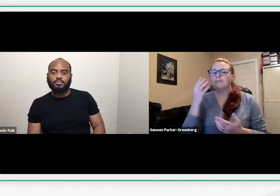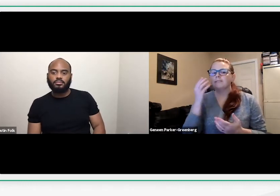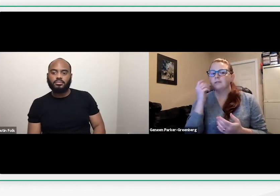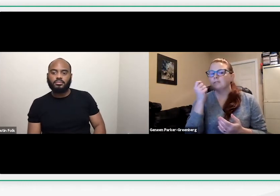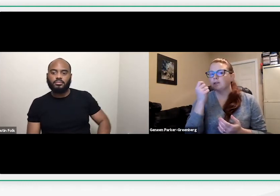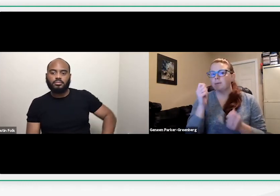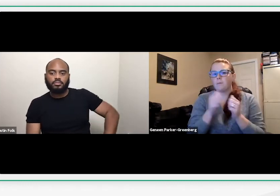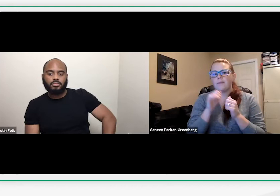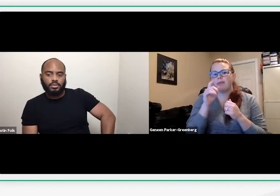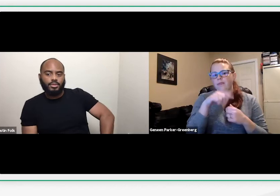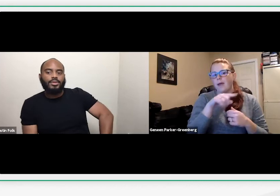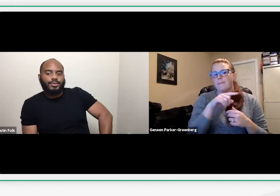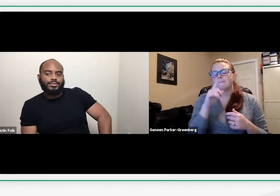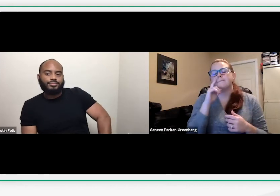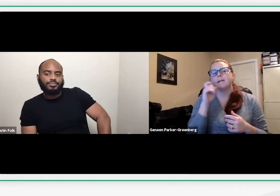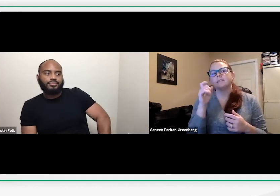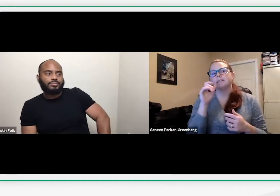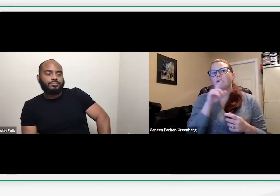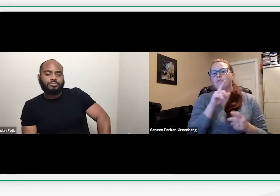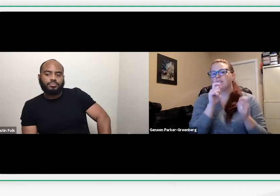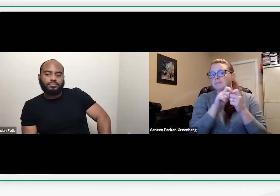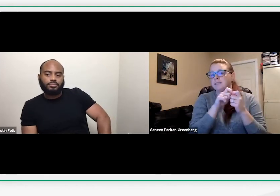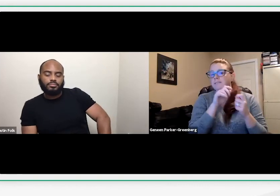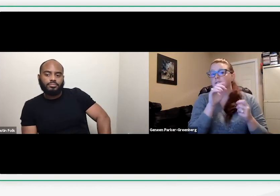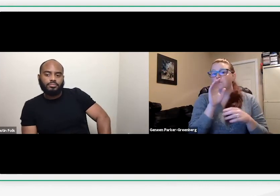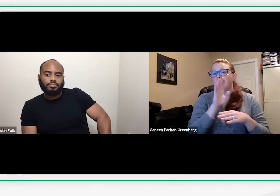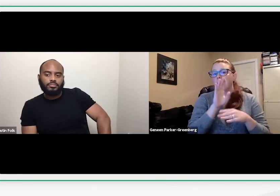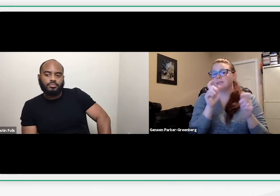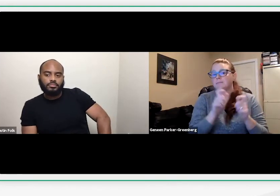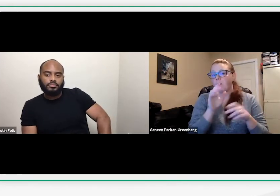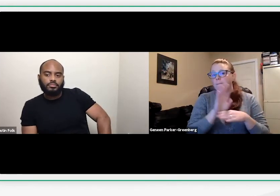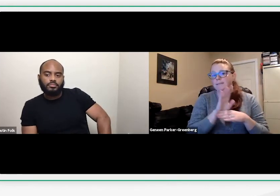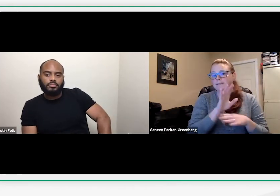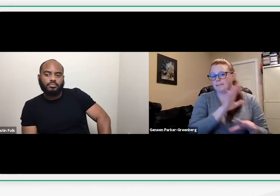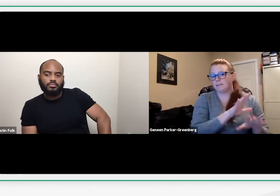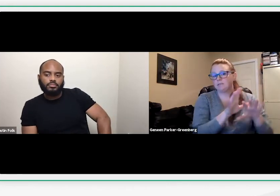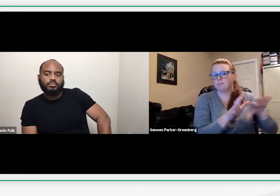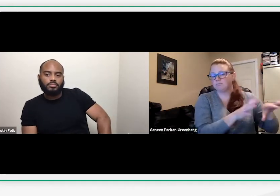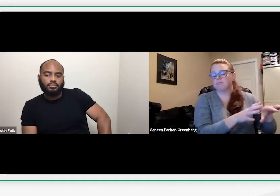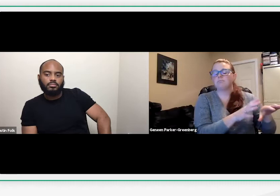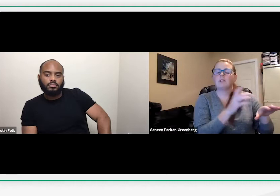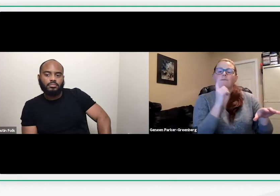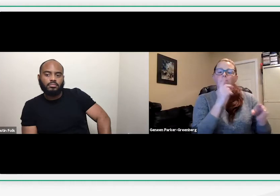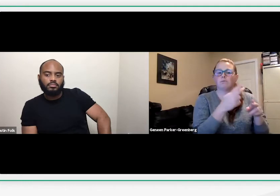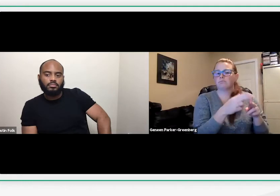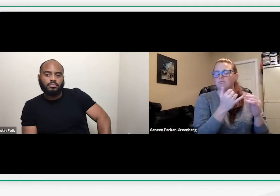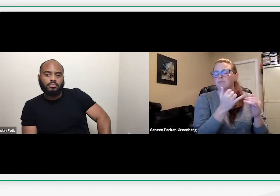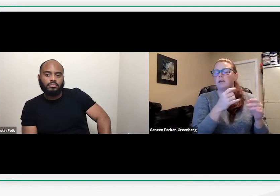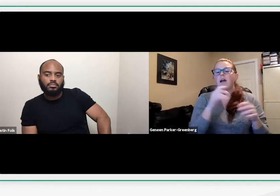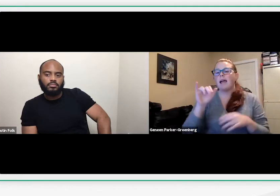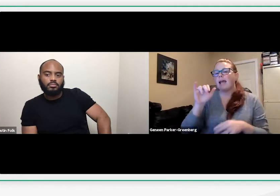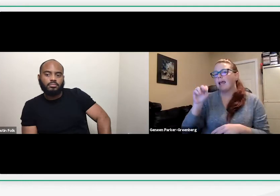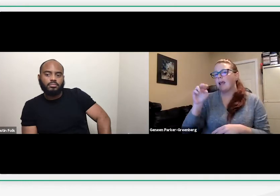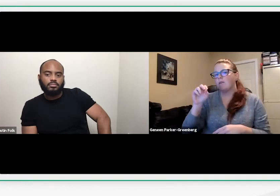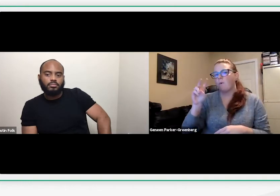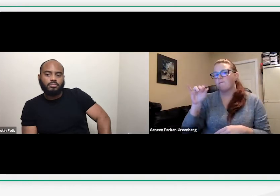Yes. So I have a little bit of experience with Dun and Bradstreet because specific to